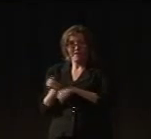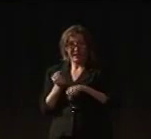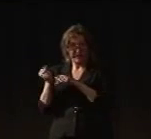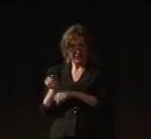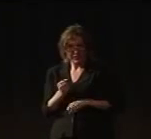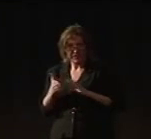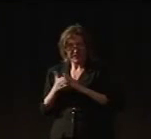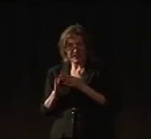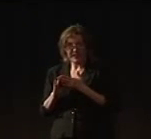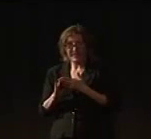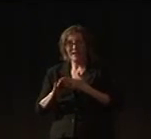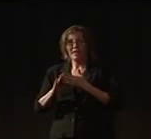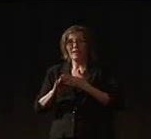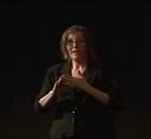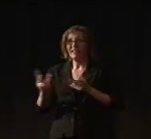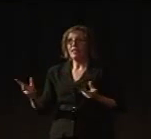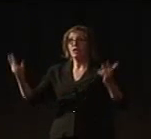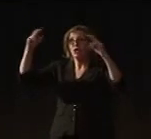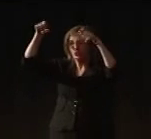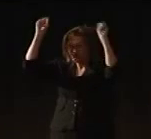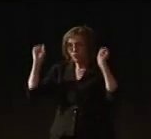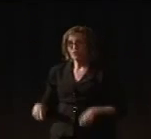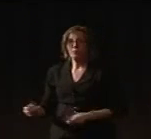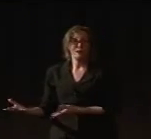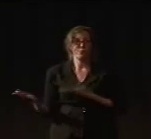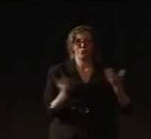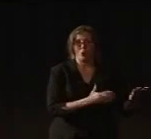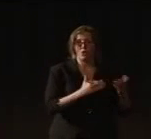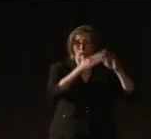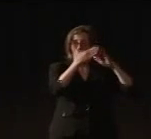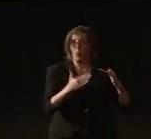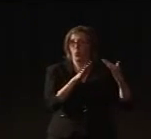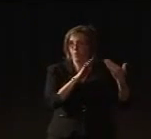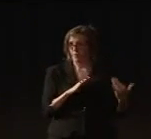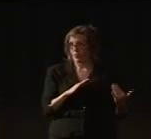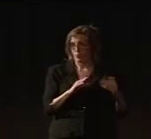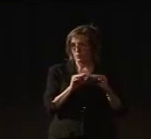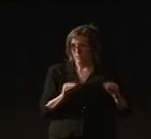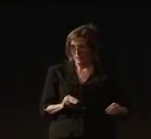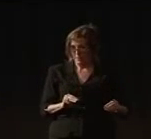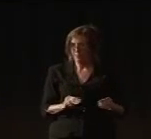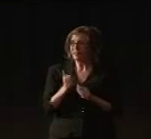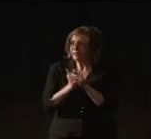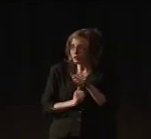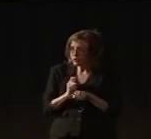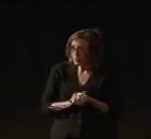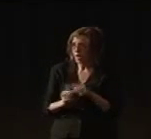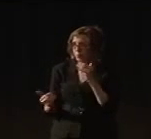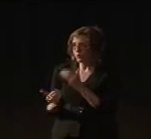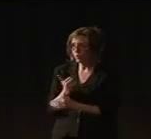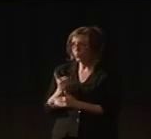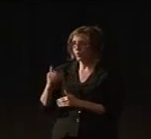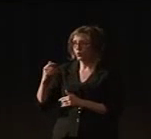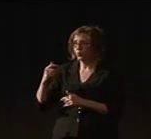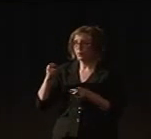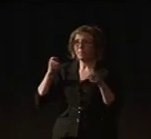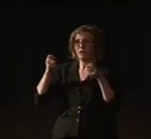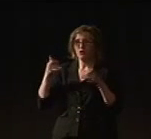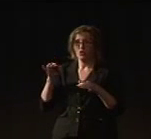stripped the canvas and brought it to the Louvre. Every single time there is a new Minister of Culture since